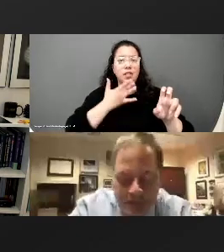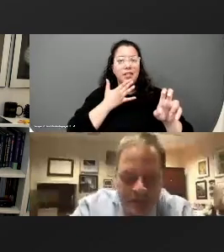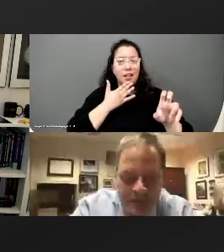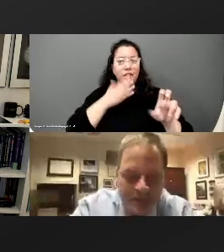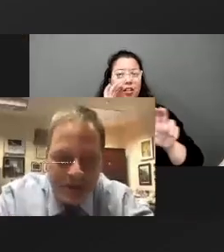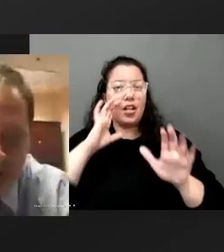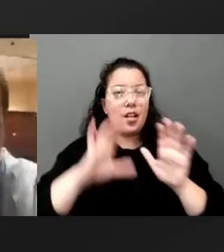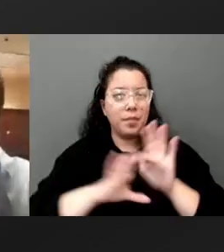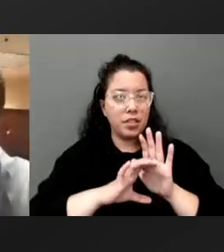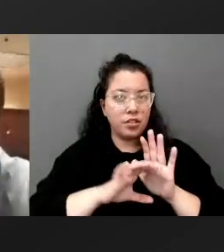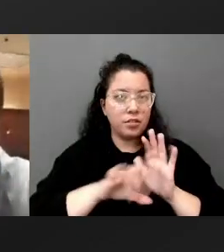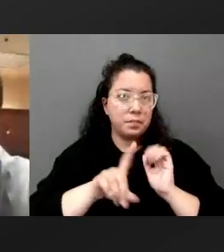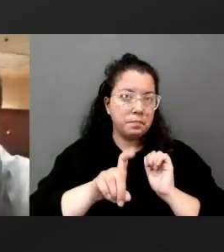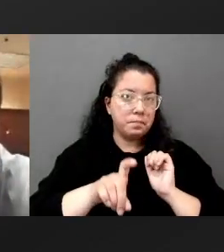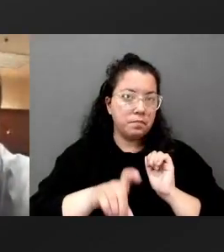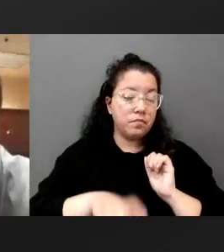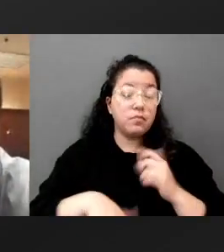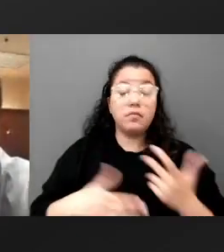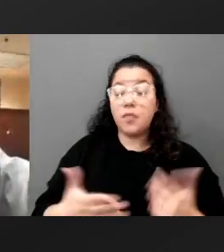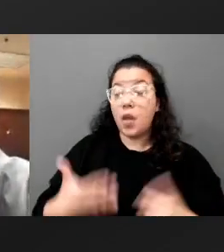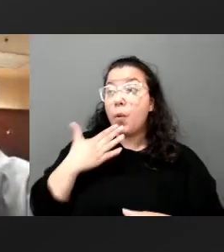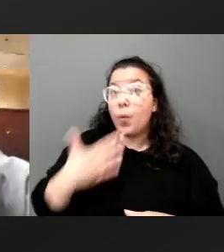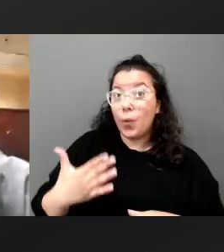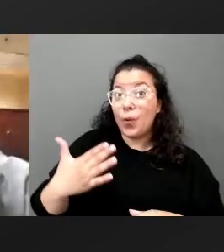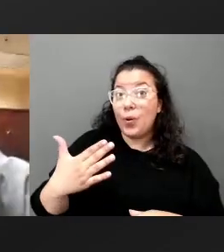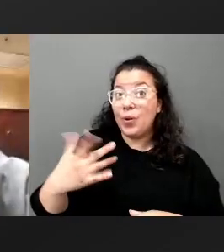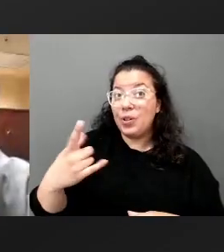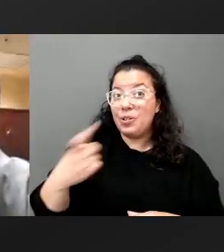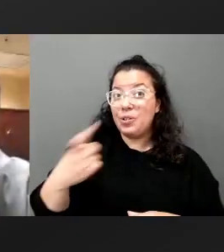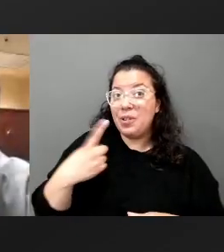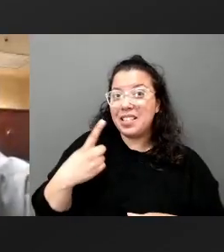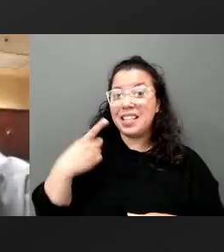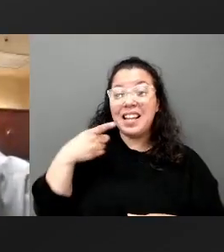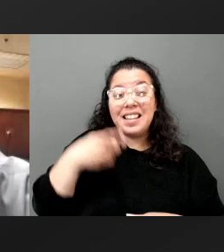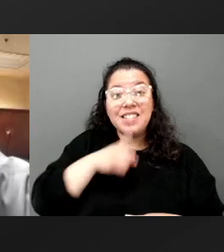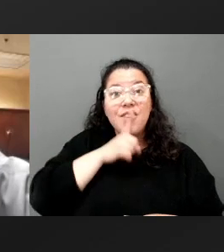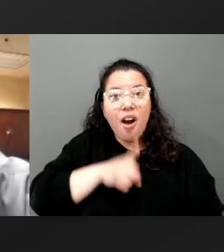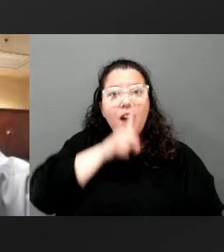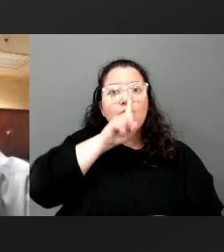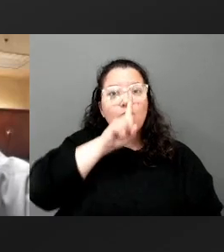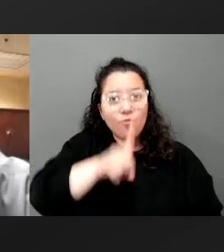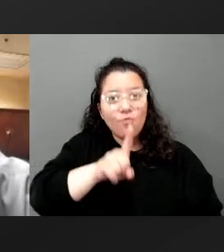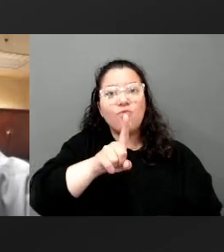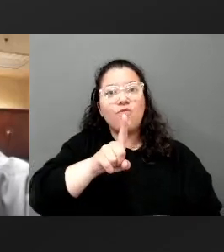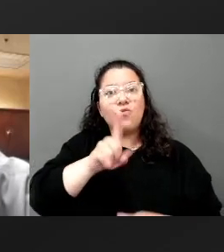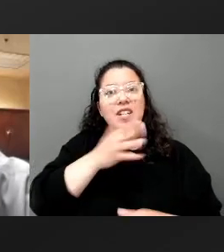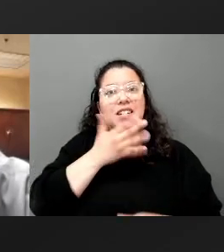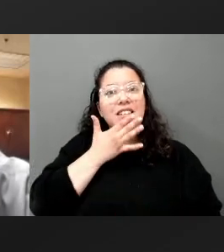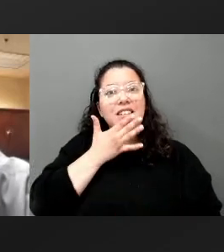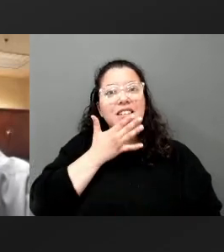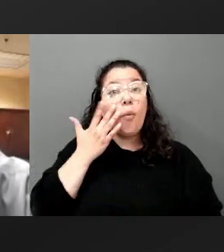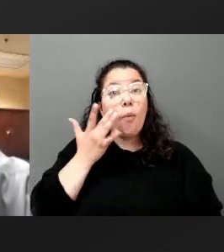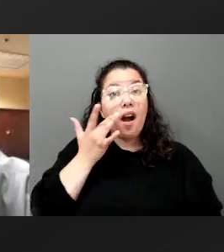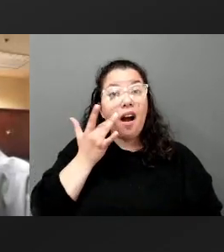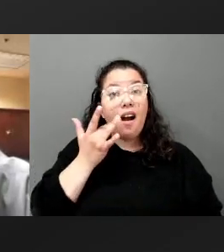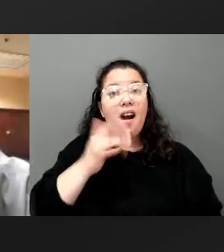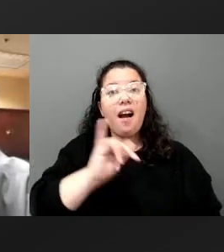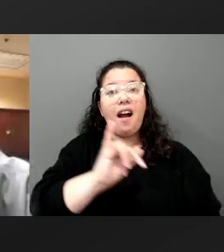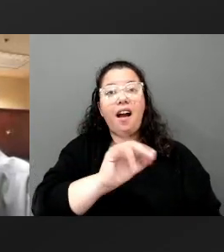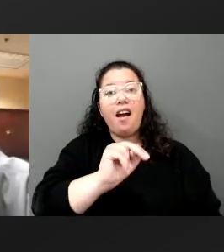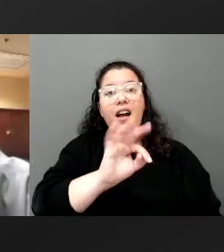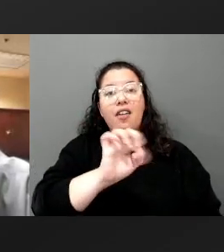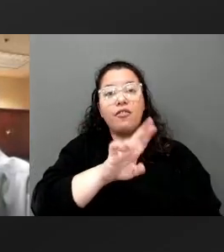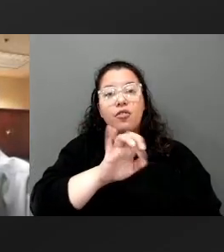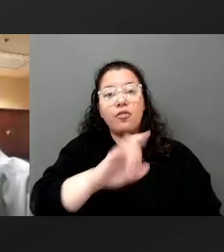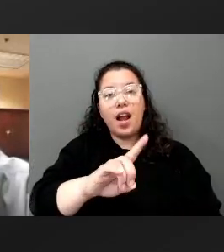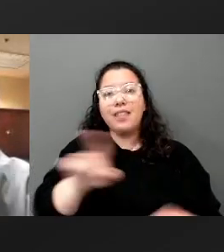great question. These are true color images because infrared colors are just as real as the ones we can see with our eyes. It's just it's